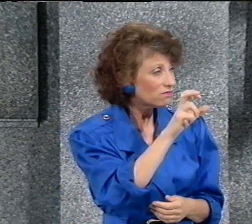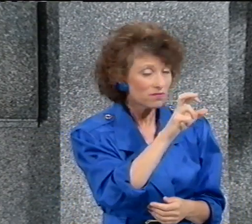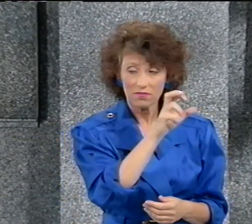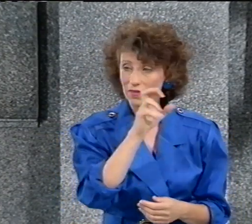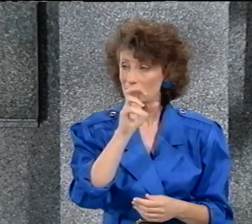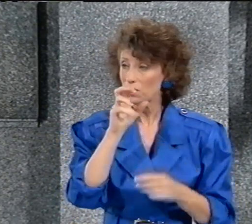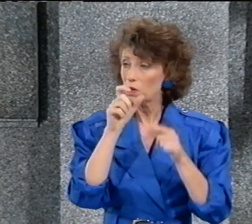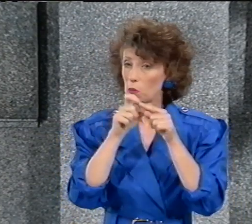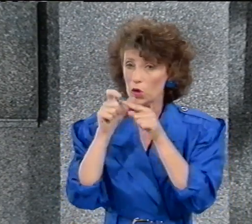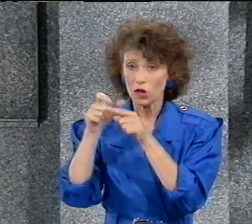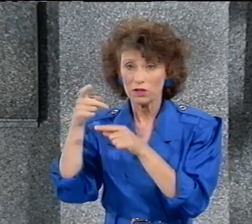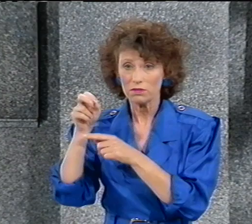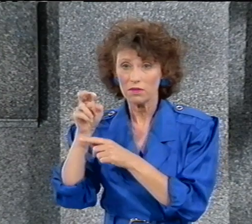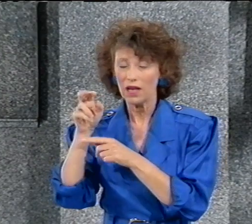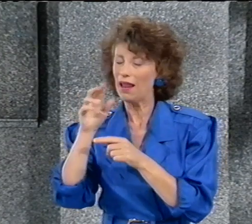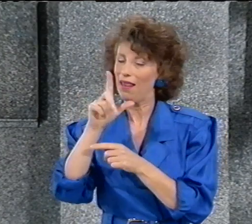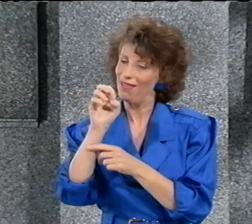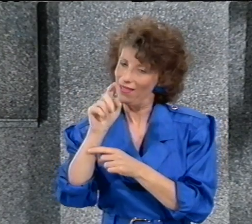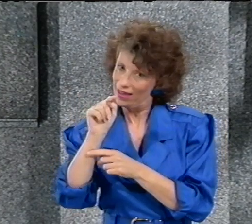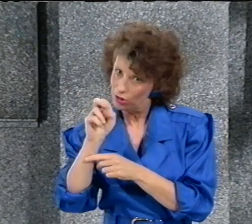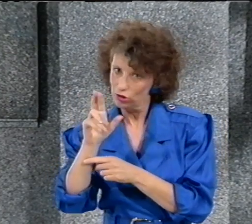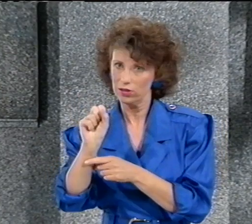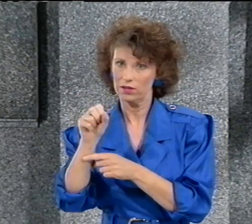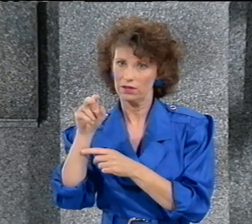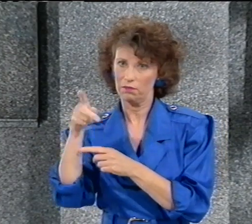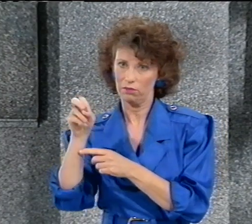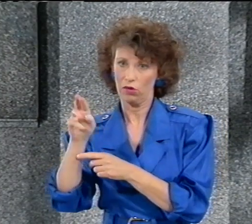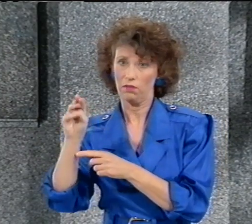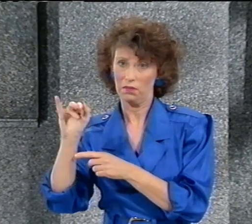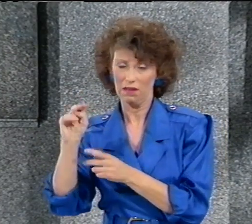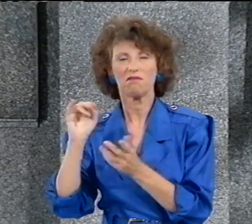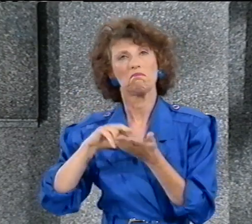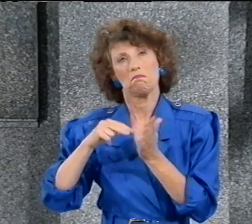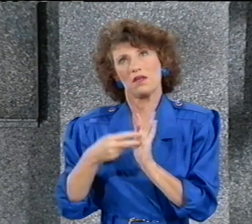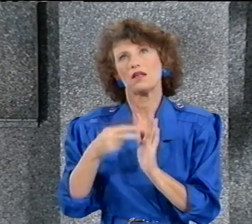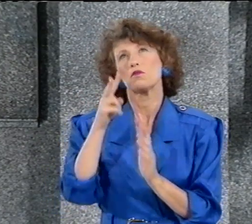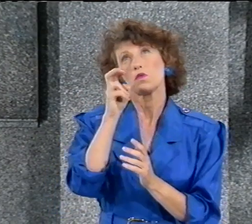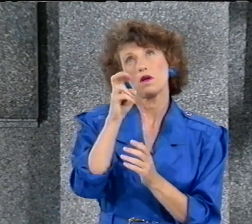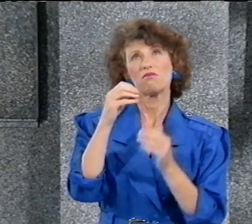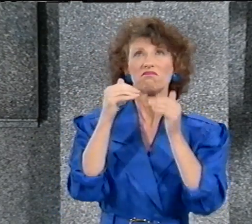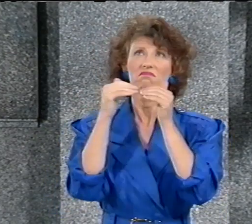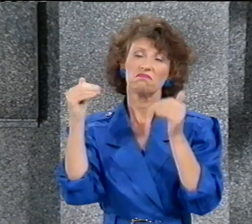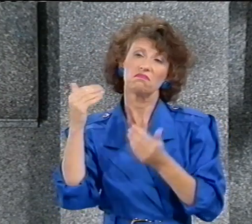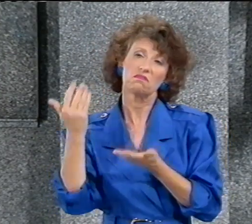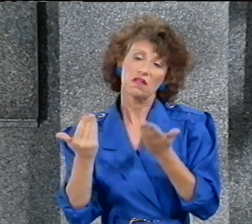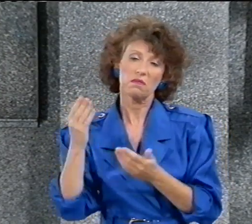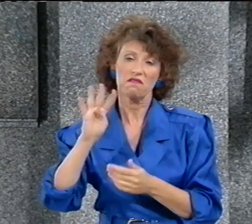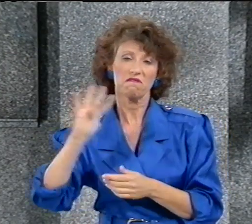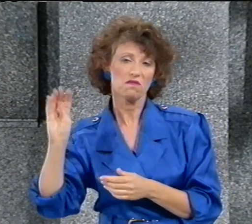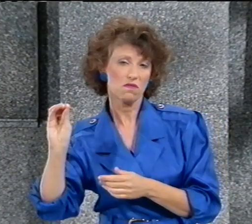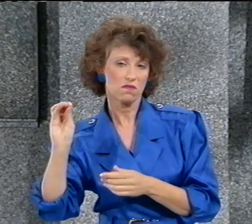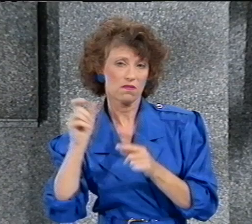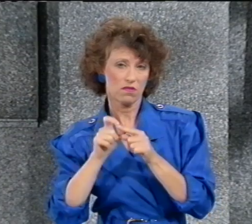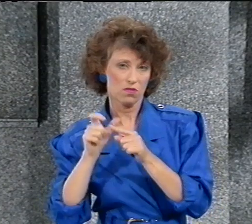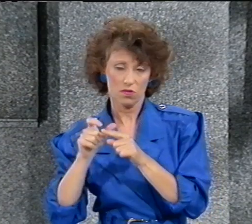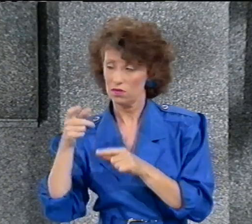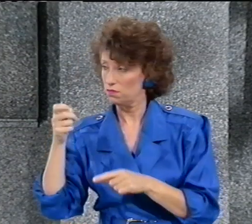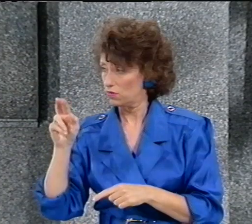250 or 300 letters per minute. That equals about 40 words per minute